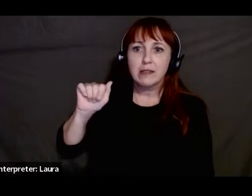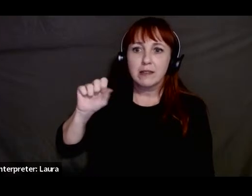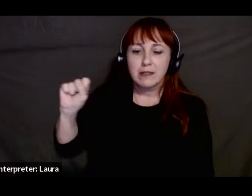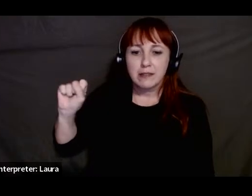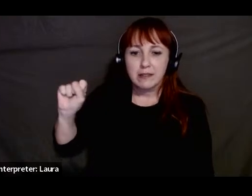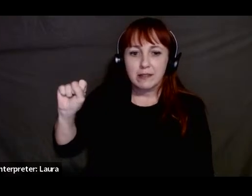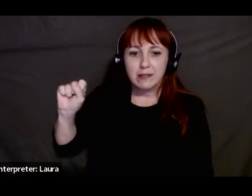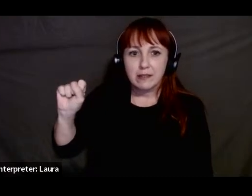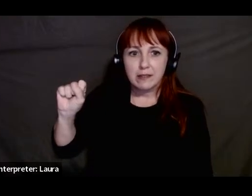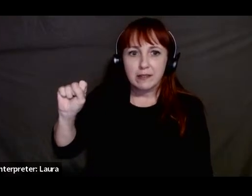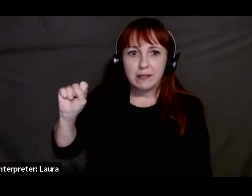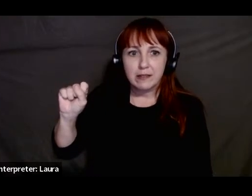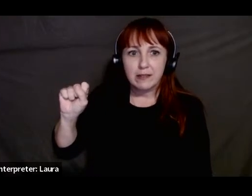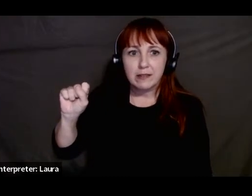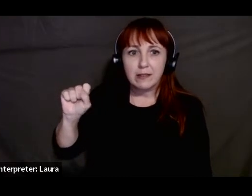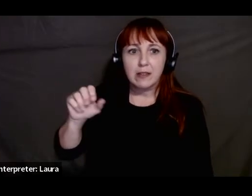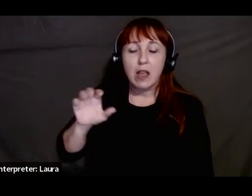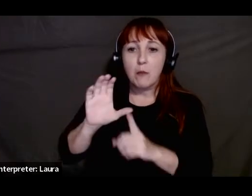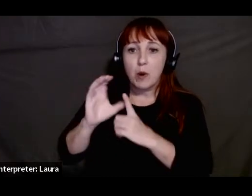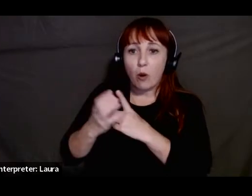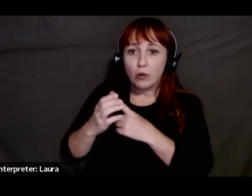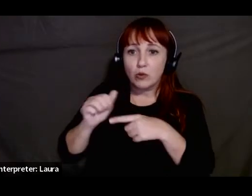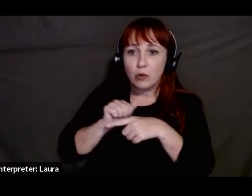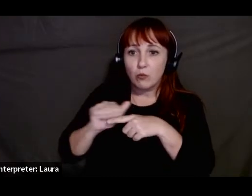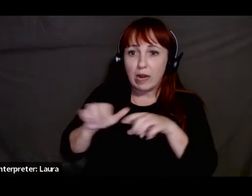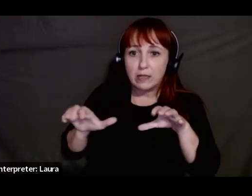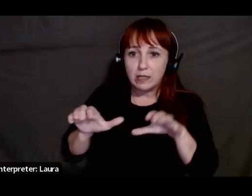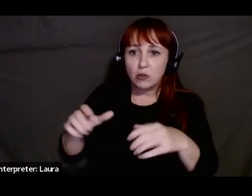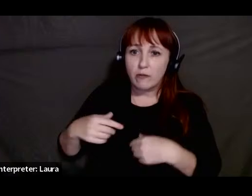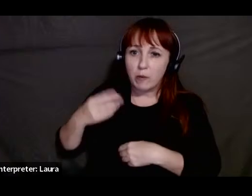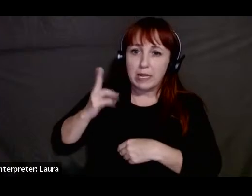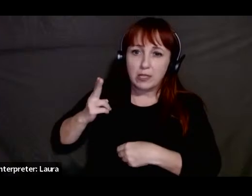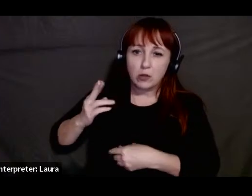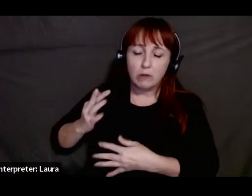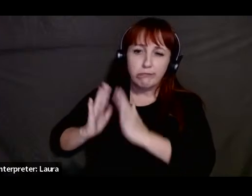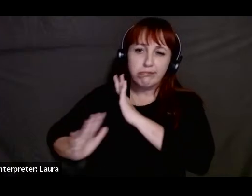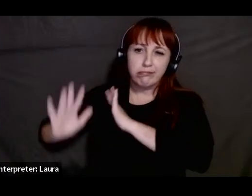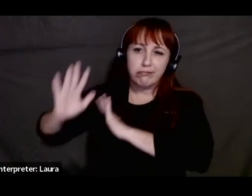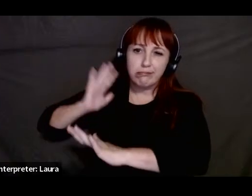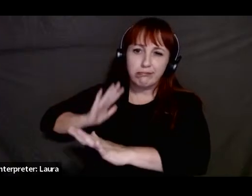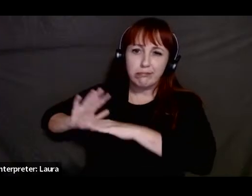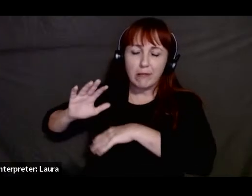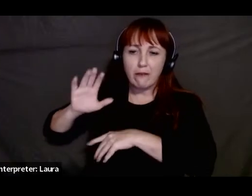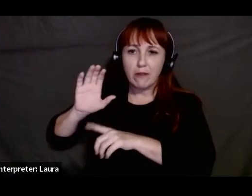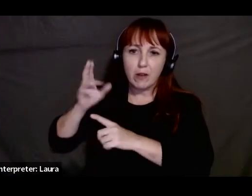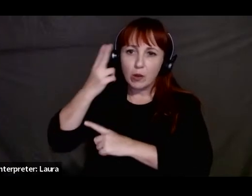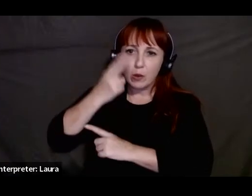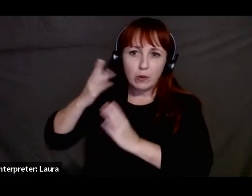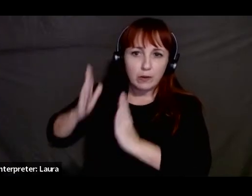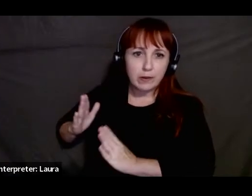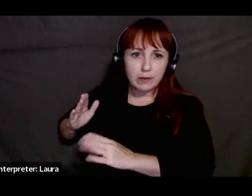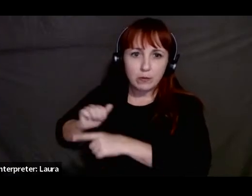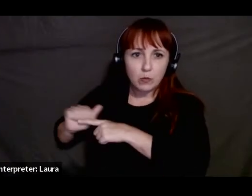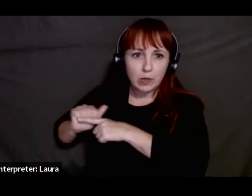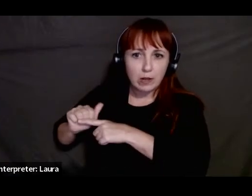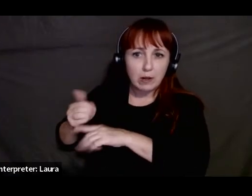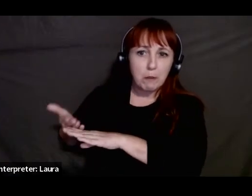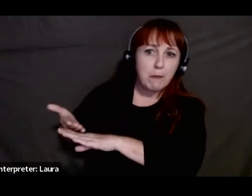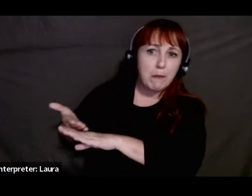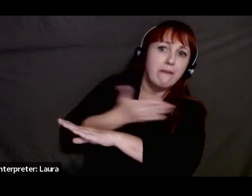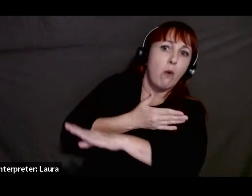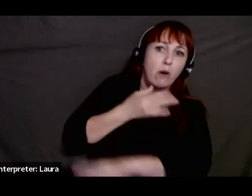F-R-E-I-T-A-S. I'm a culture practitioner from a long line of practitioners prior to